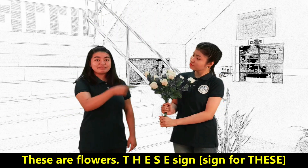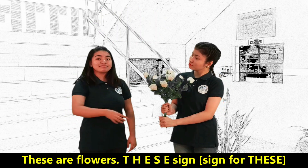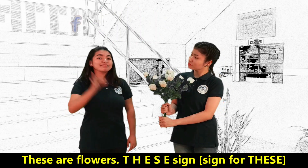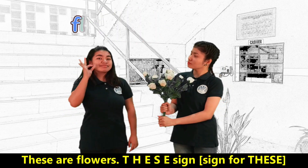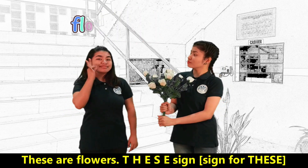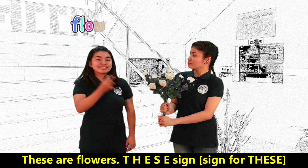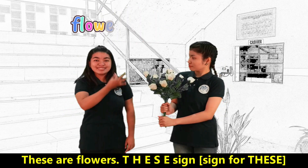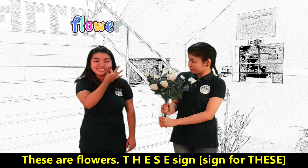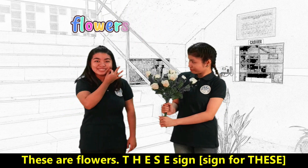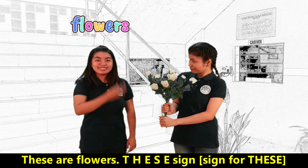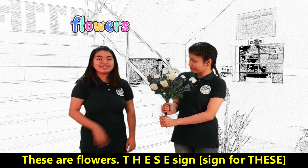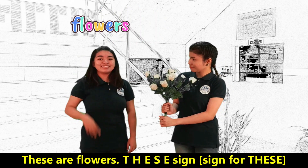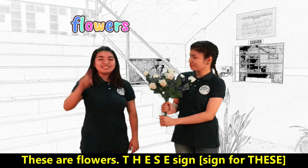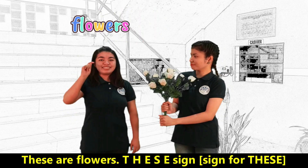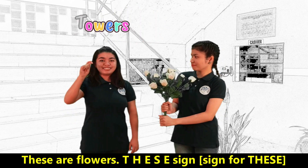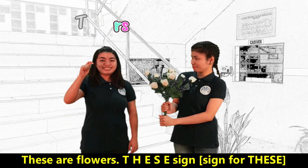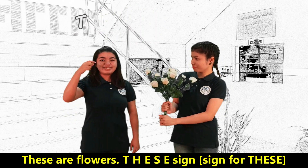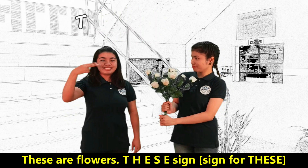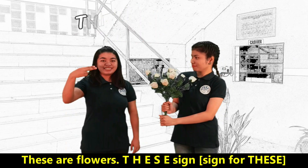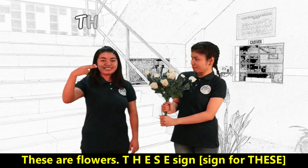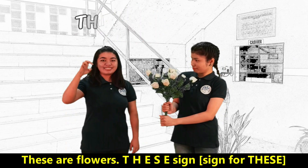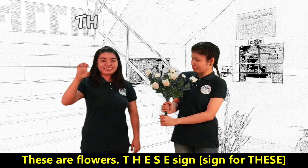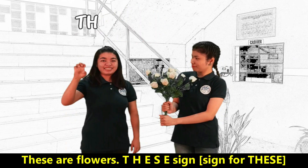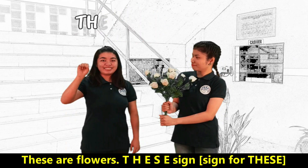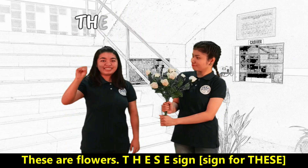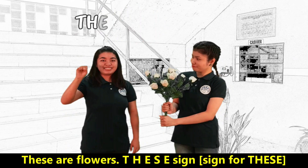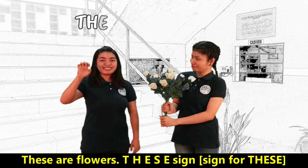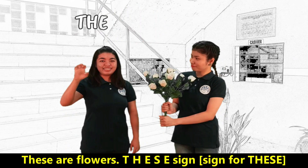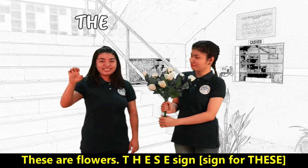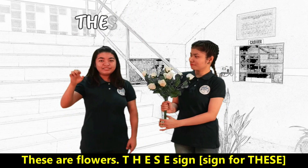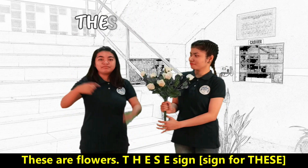These are flowers. THESE, sign for these